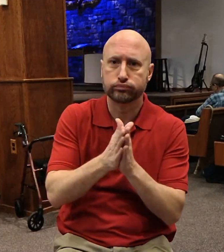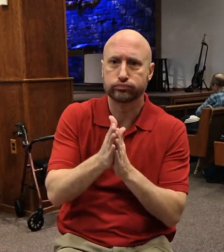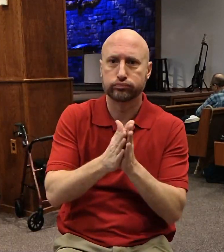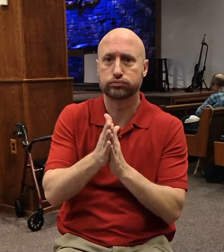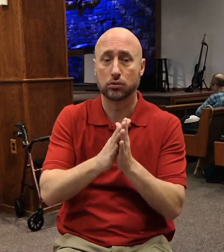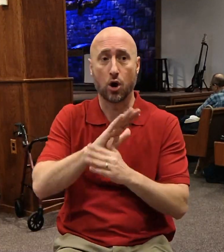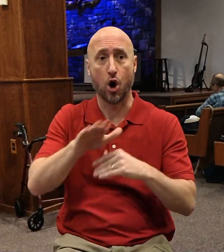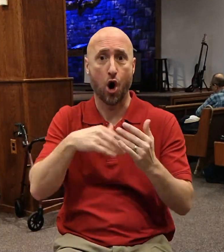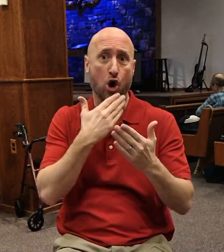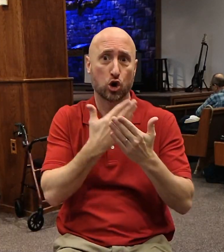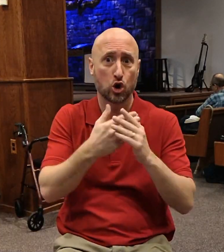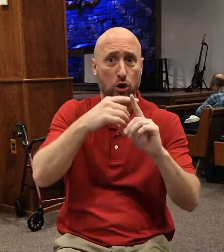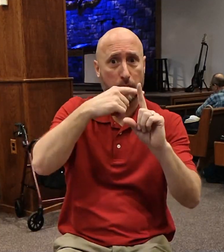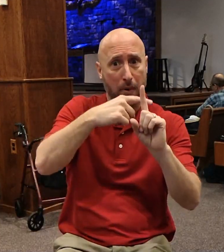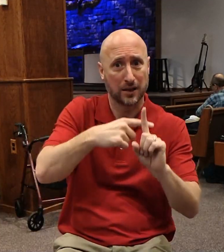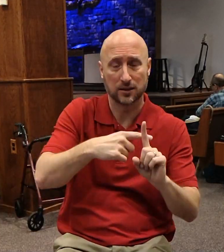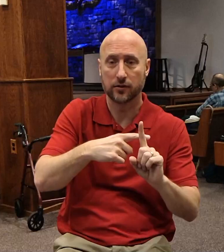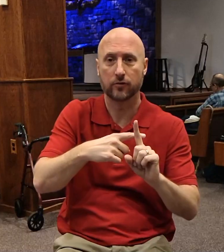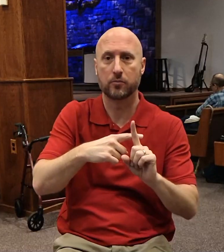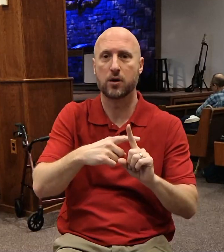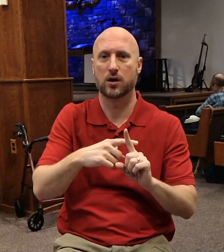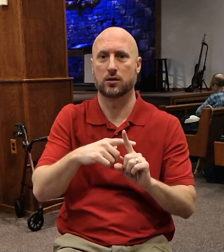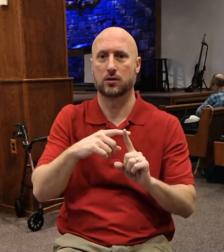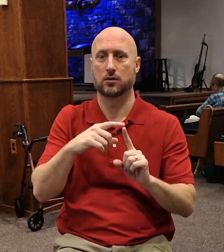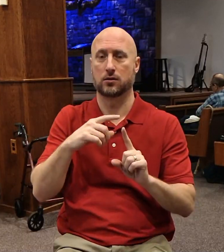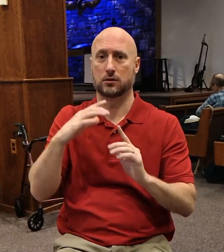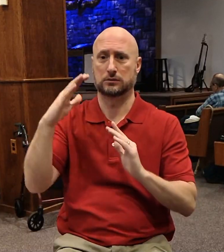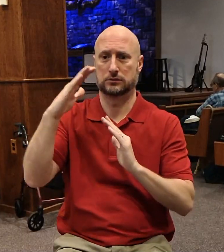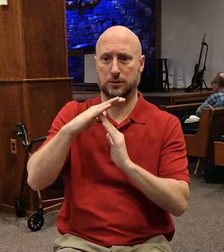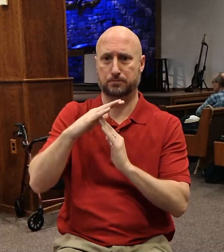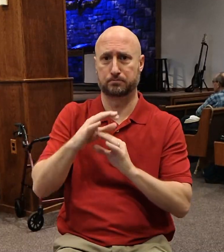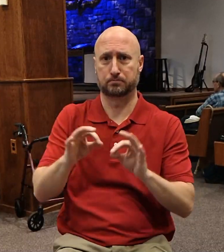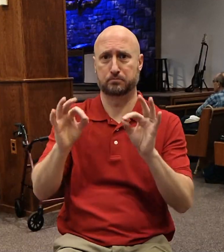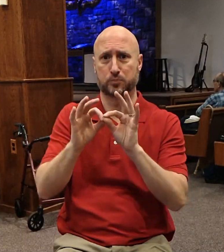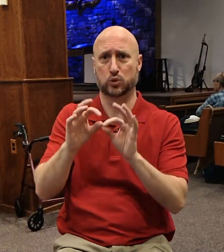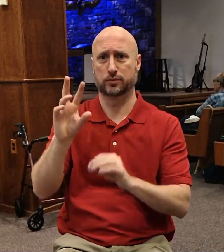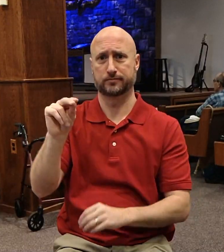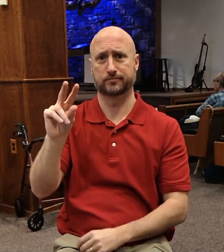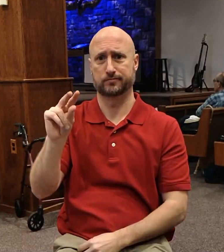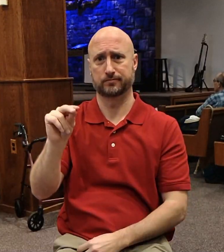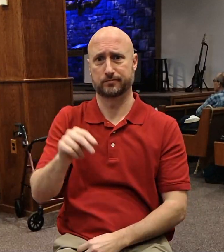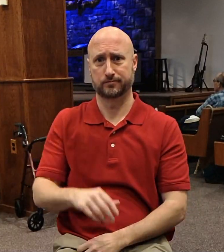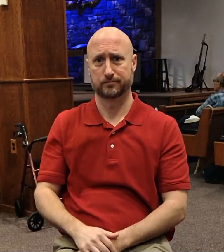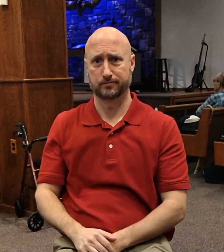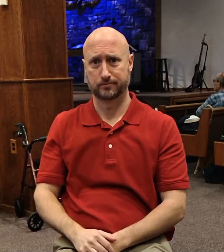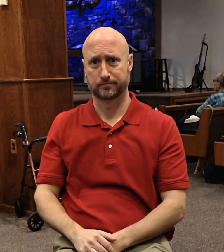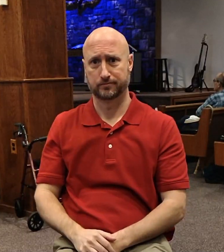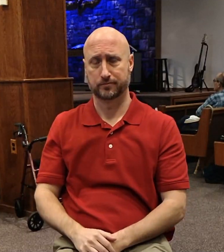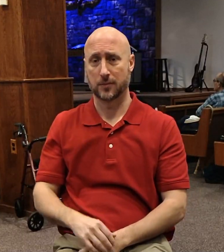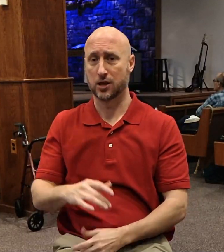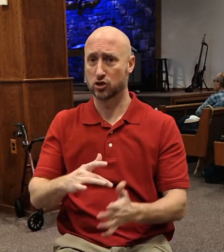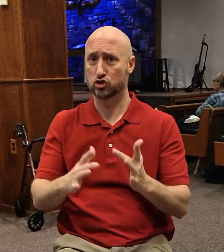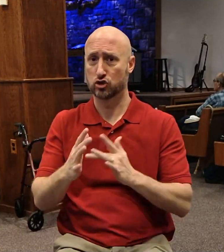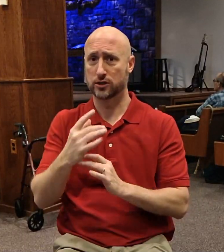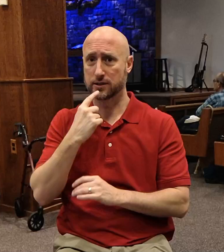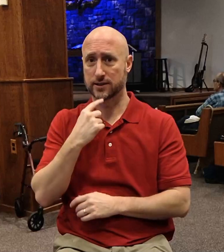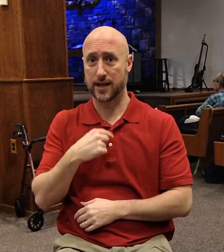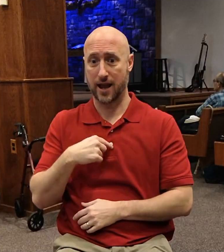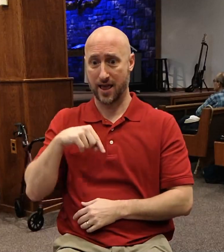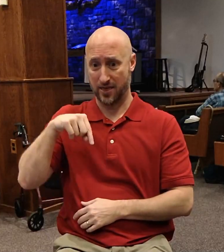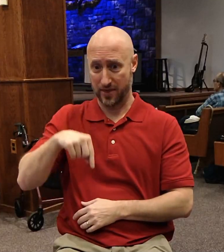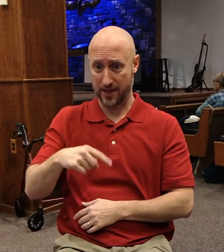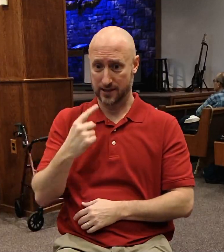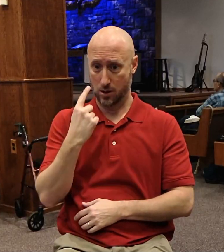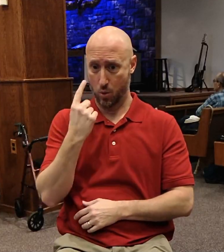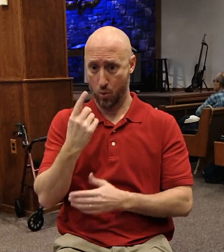all things not our missions he says this one thing by this thing shall all men know you're my